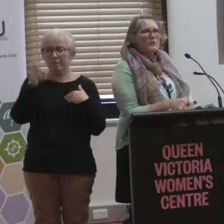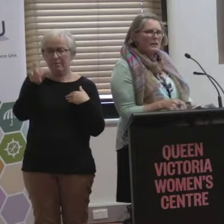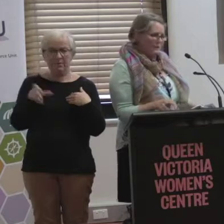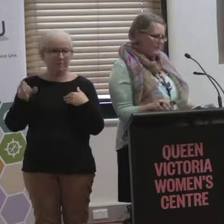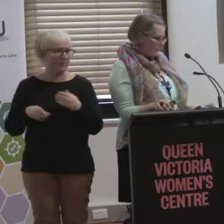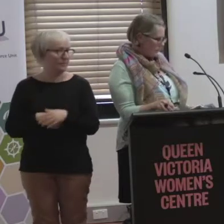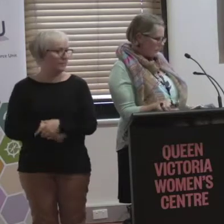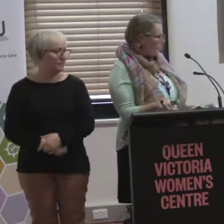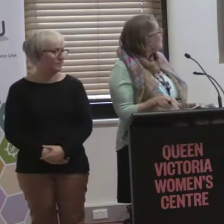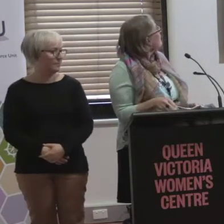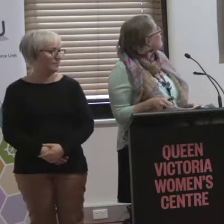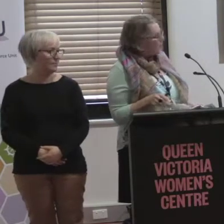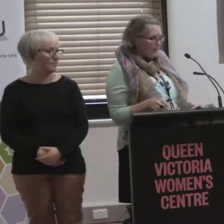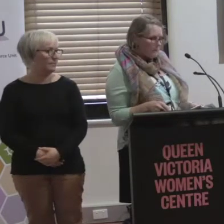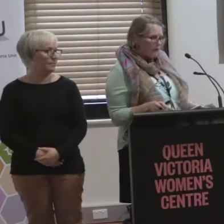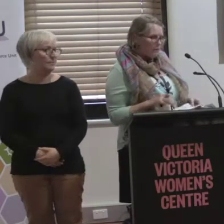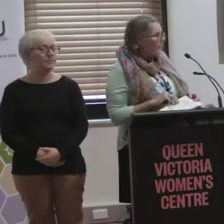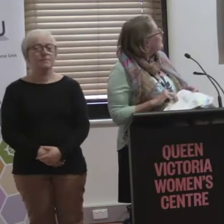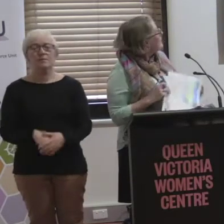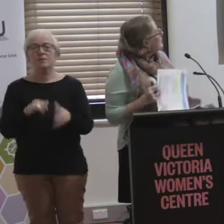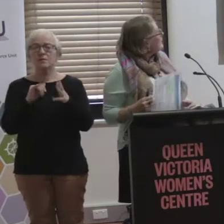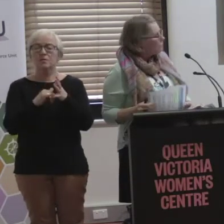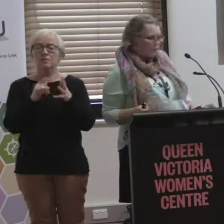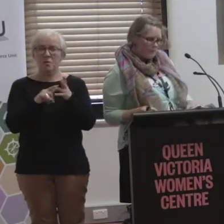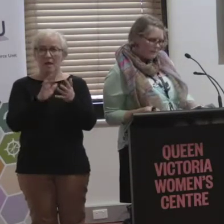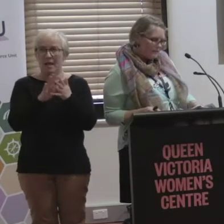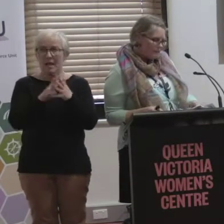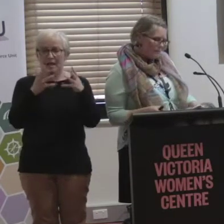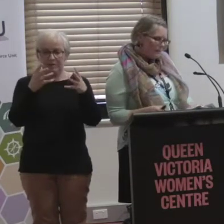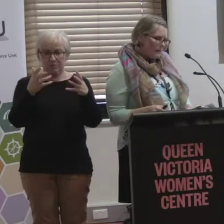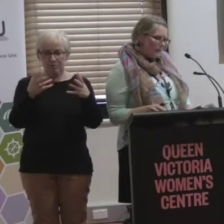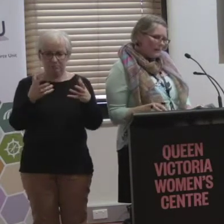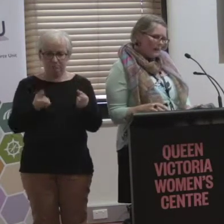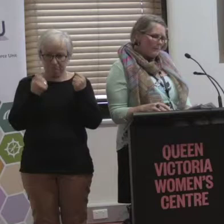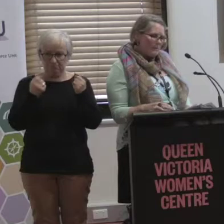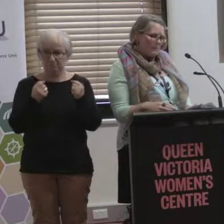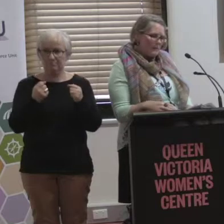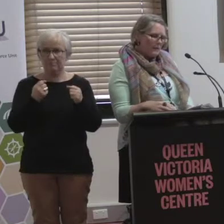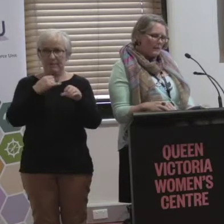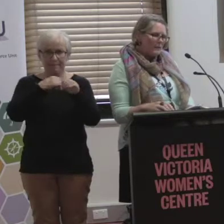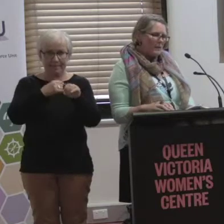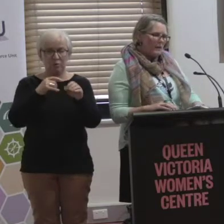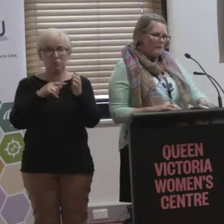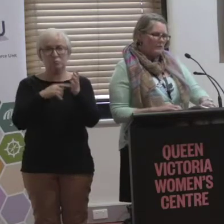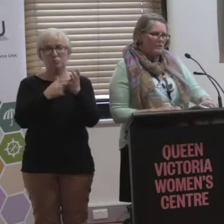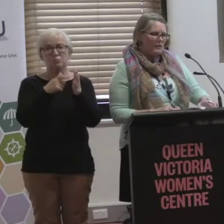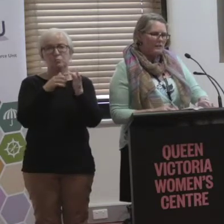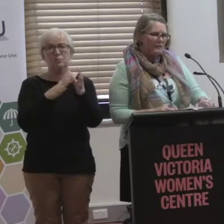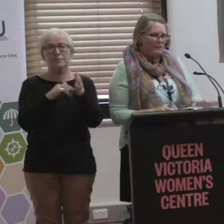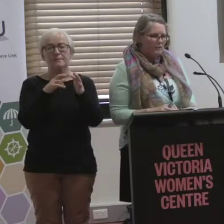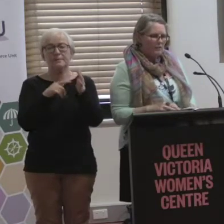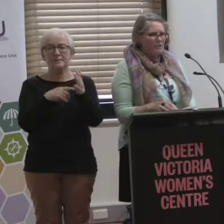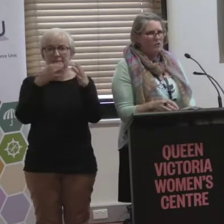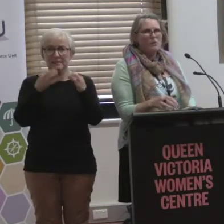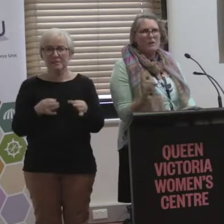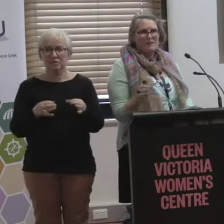I'm sorry, I keep making noise with that thing. So obtaining a medical treatment decision. The slides originally for